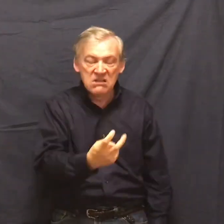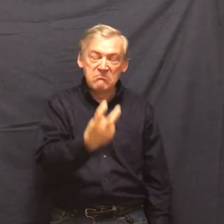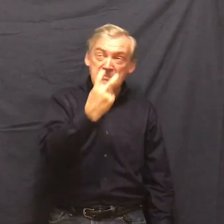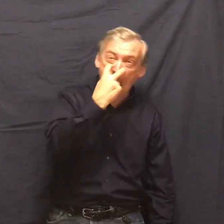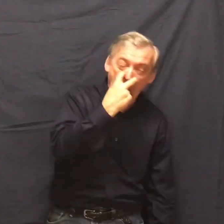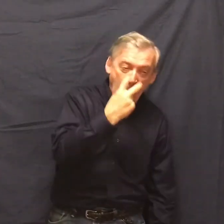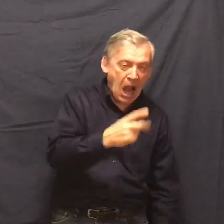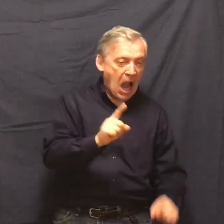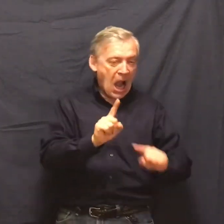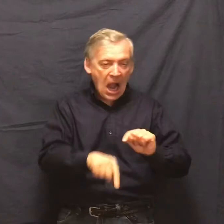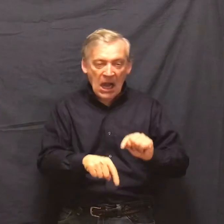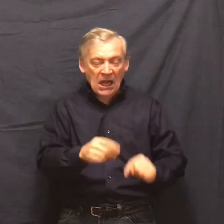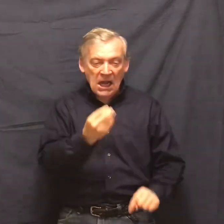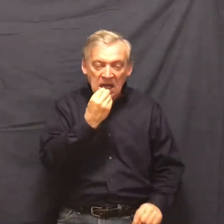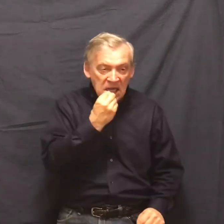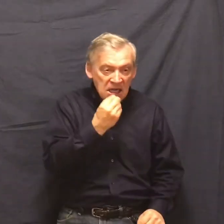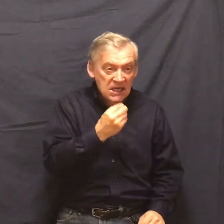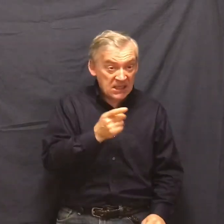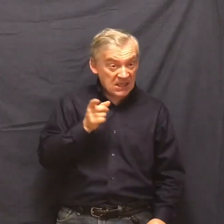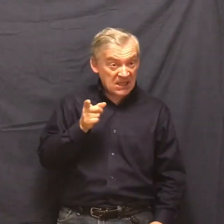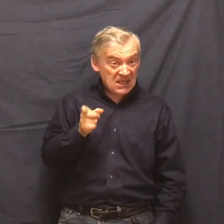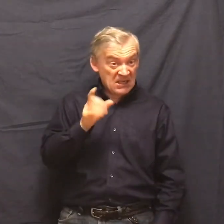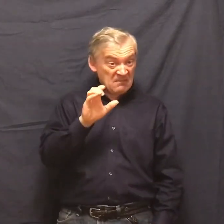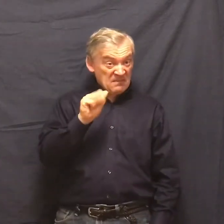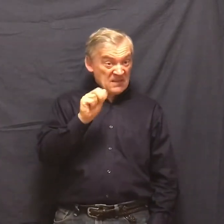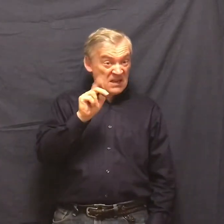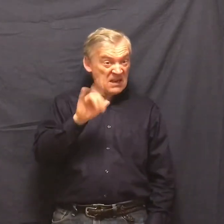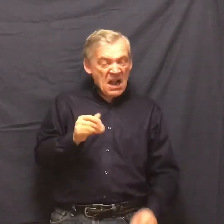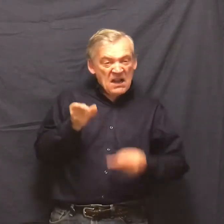Candy feeds him milk. He can't chew nothing else.